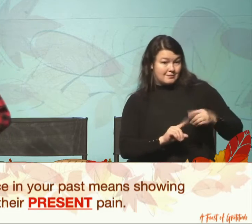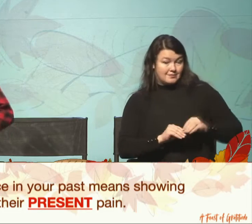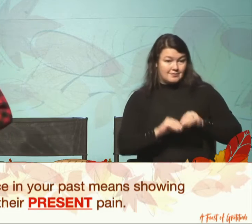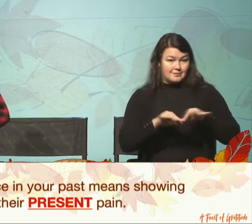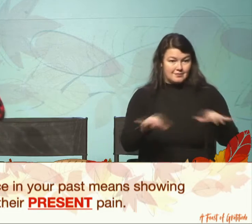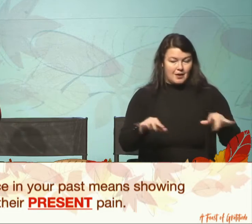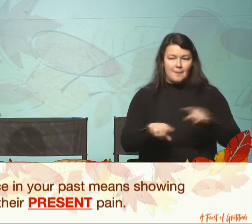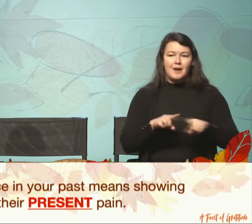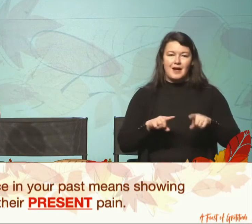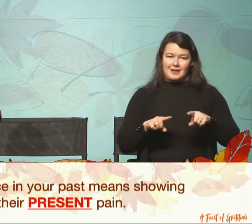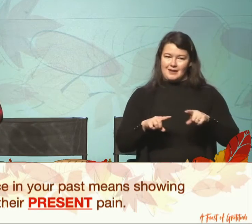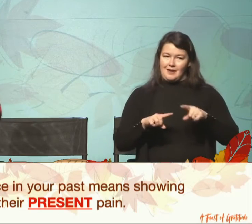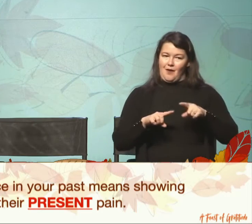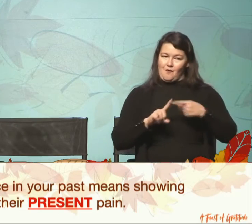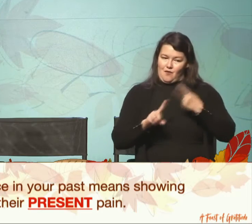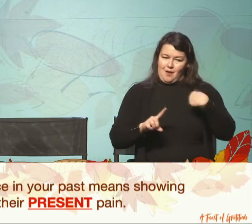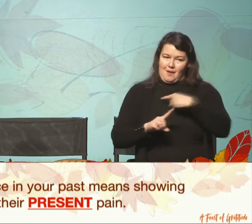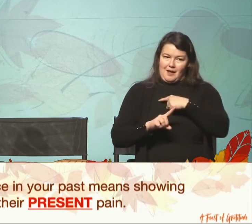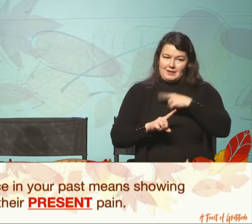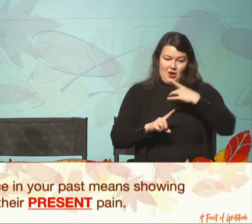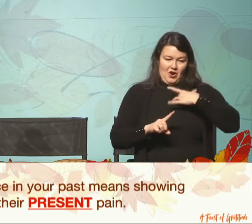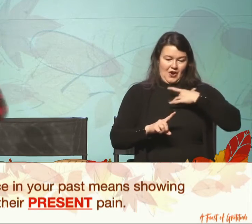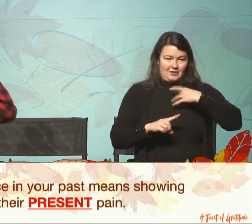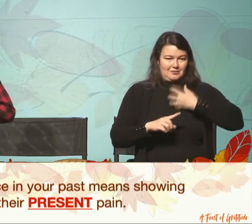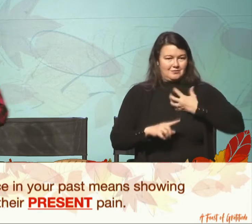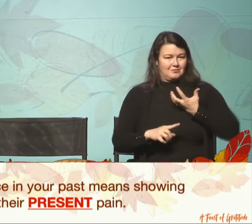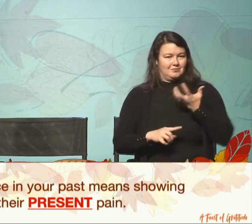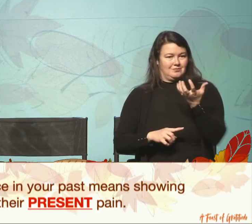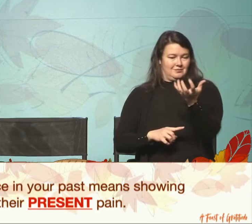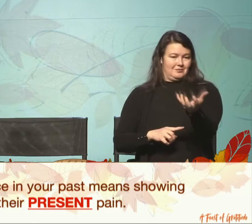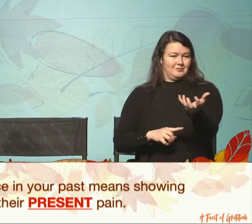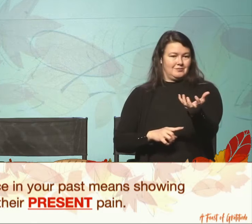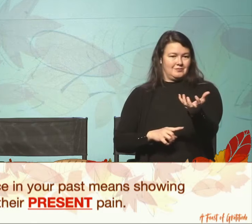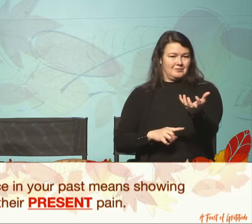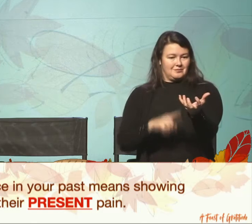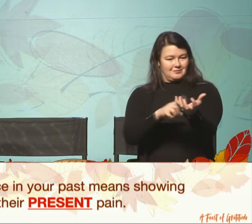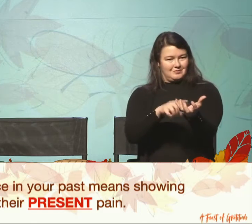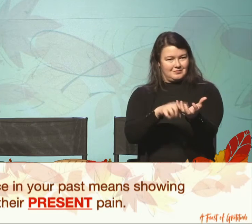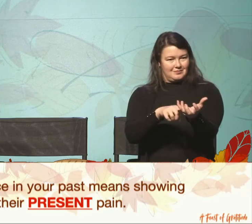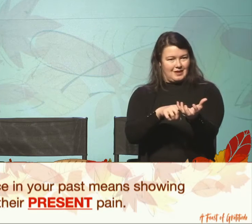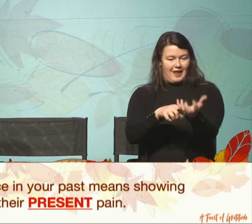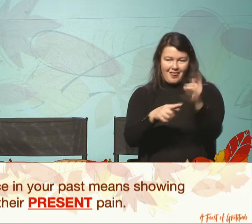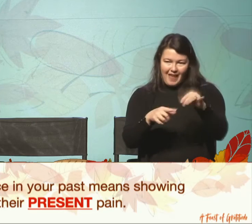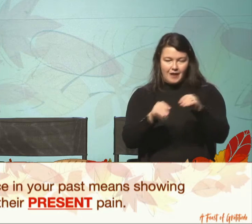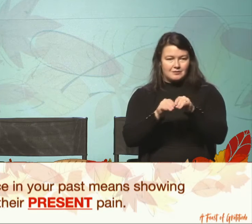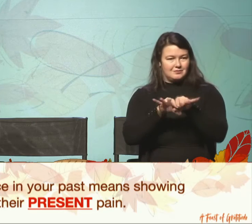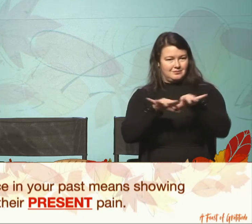come out of us, out of our hearts, out of our minds, into our hands and into our feet.